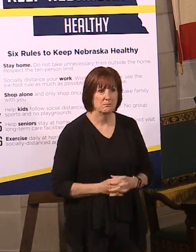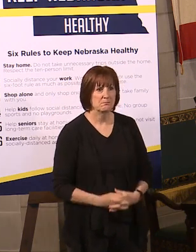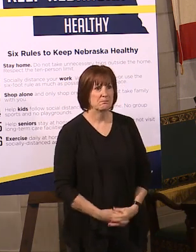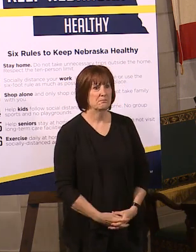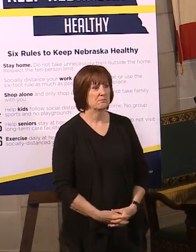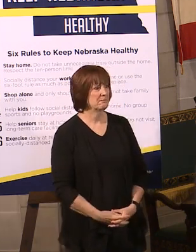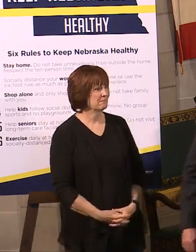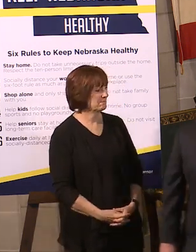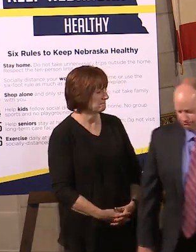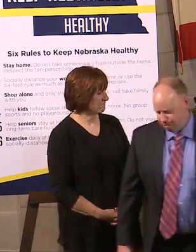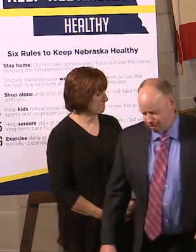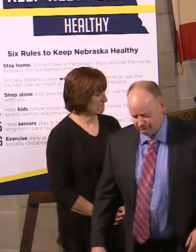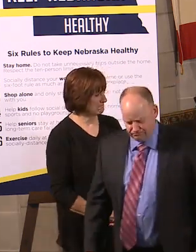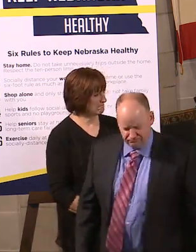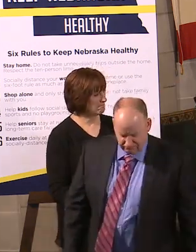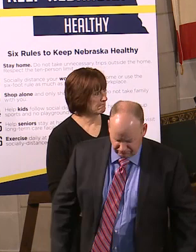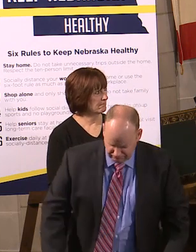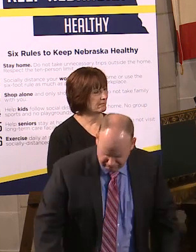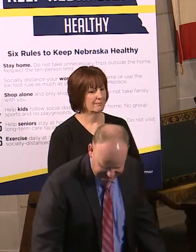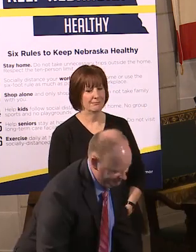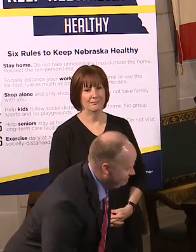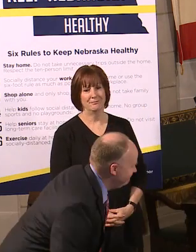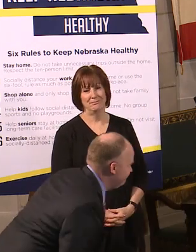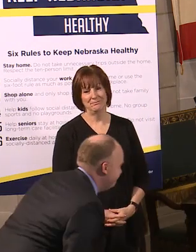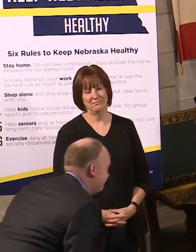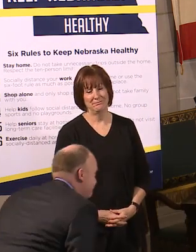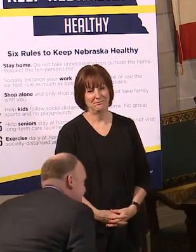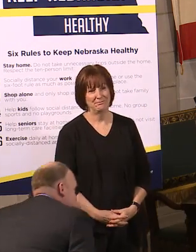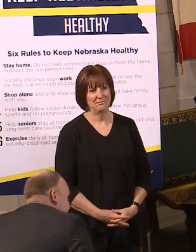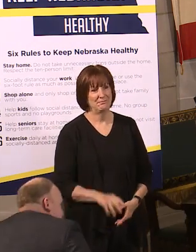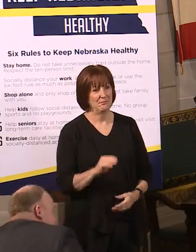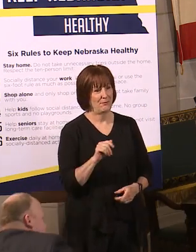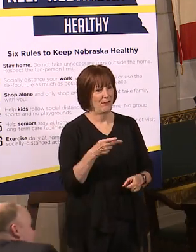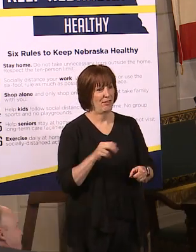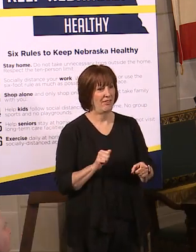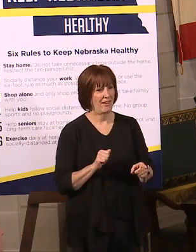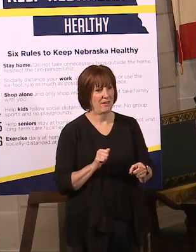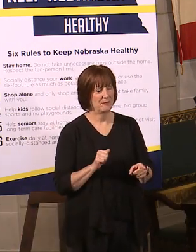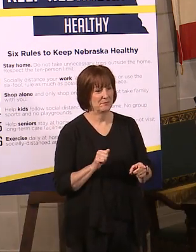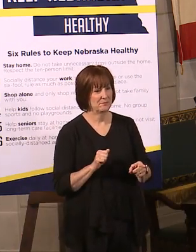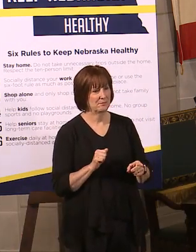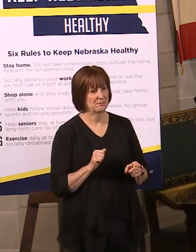All right, thanks, Derek. Don't go too far. Martha? Okay,